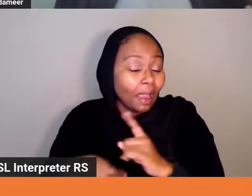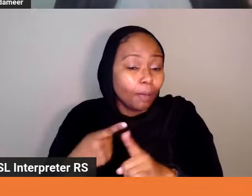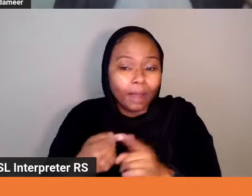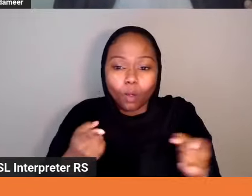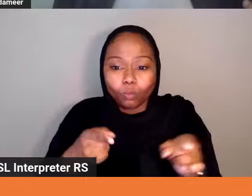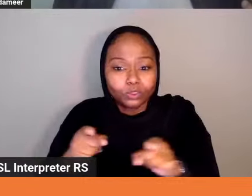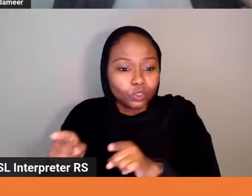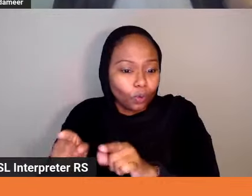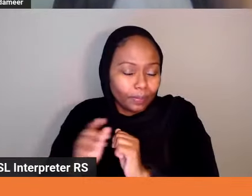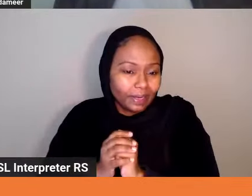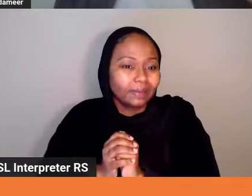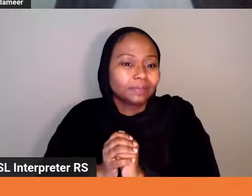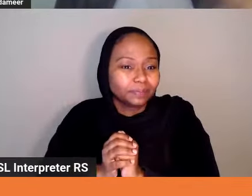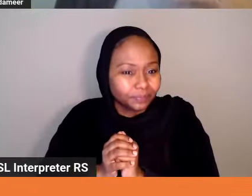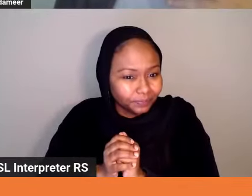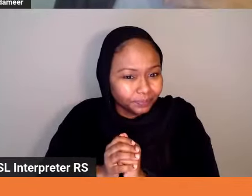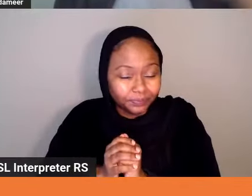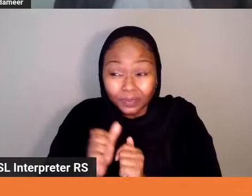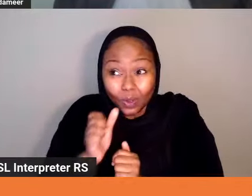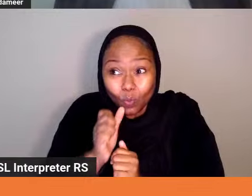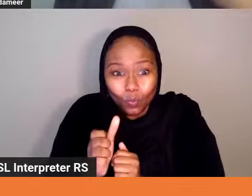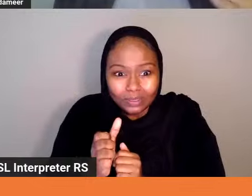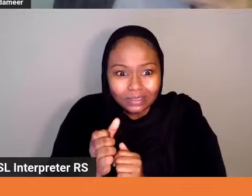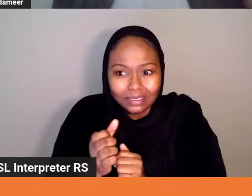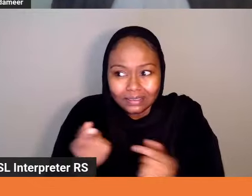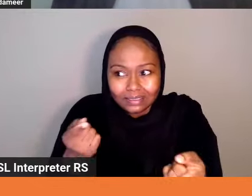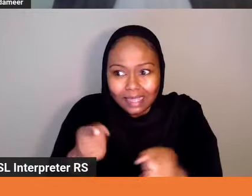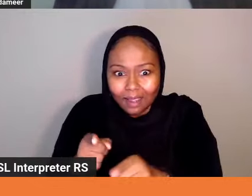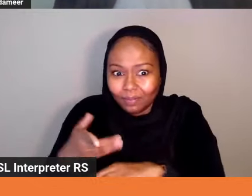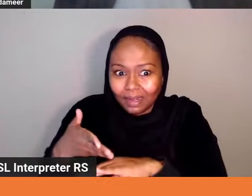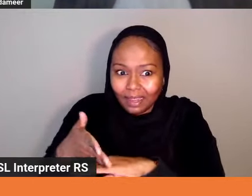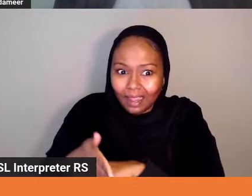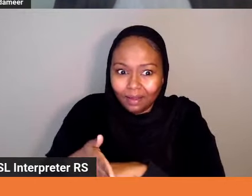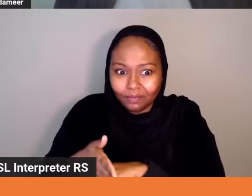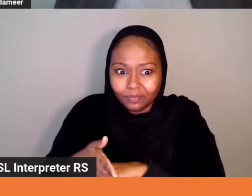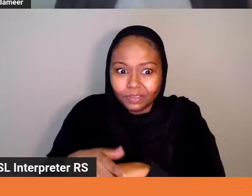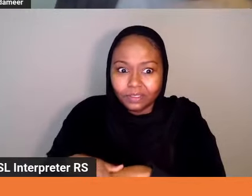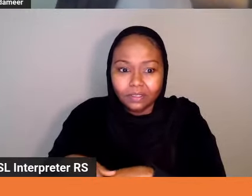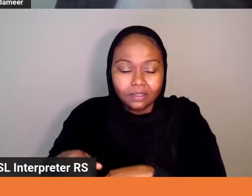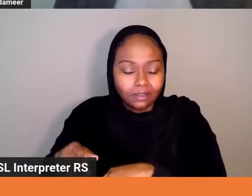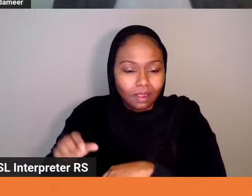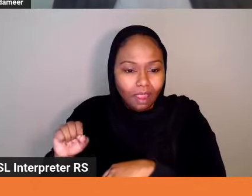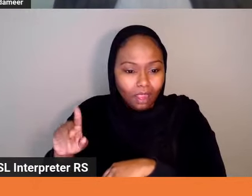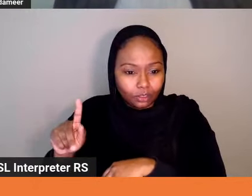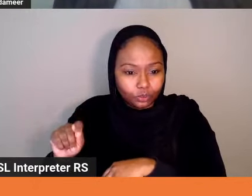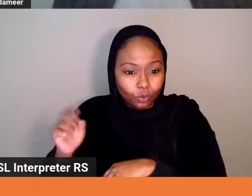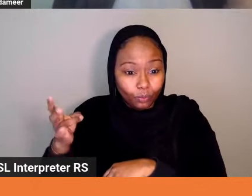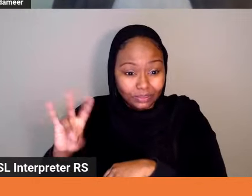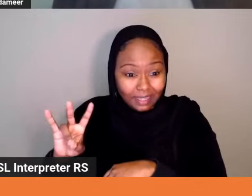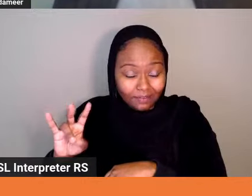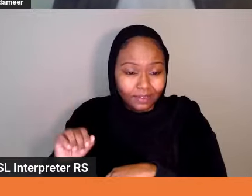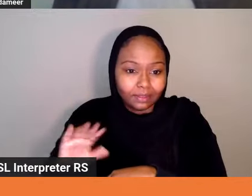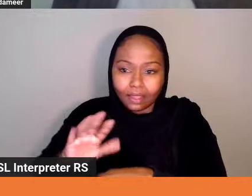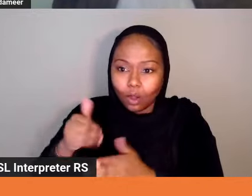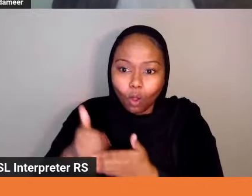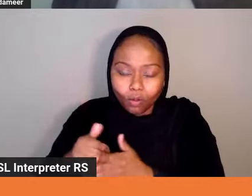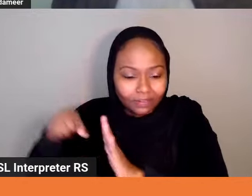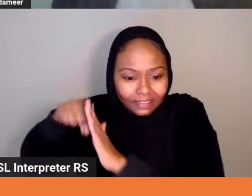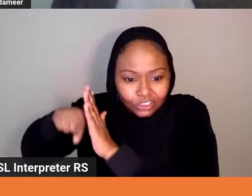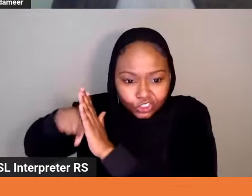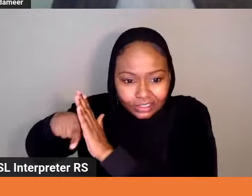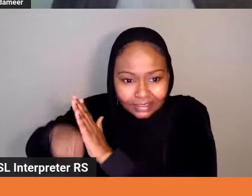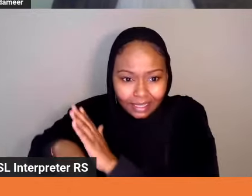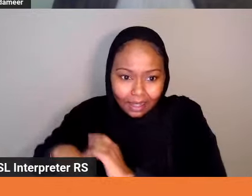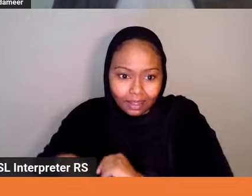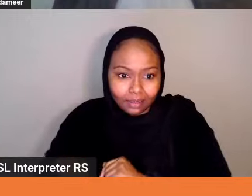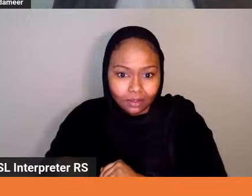going. And it wasn't just happening after the 7th of October and all this genocide